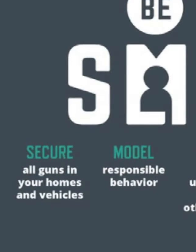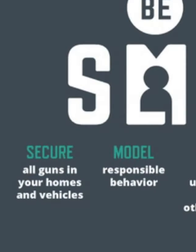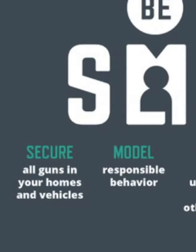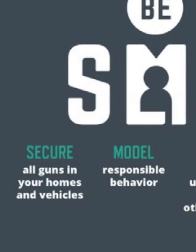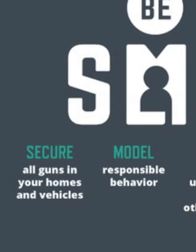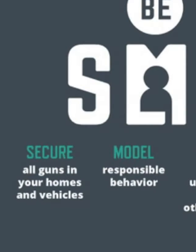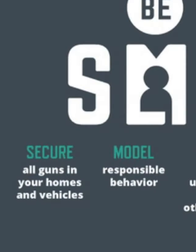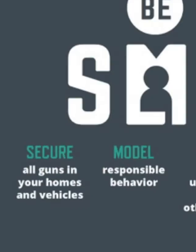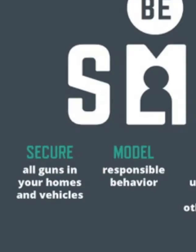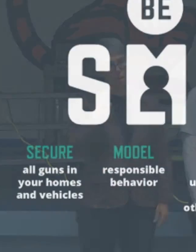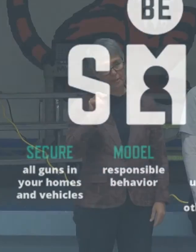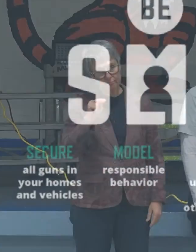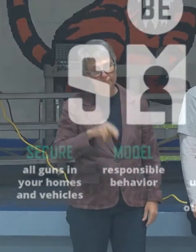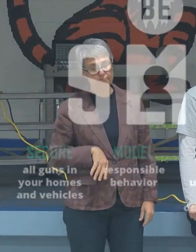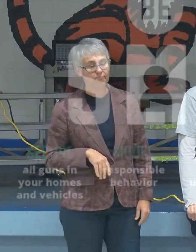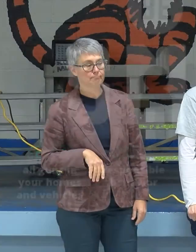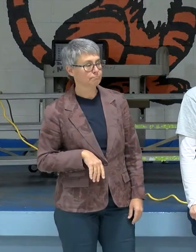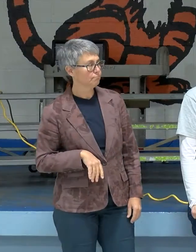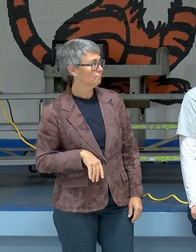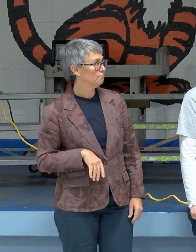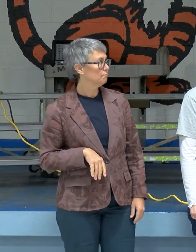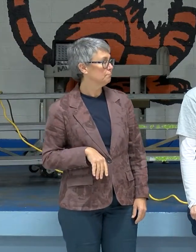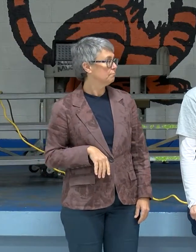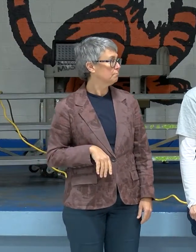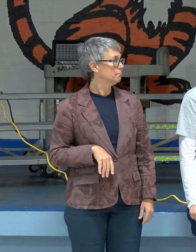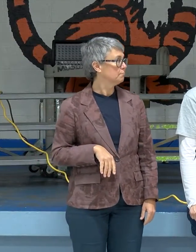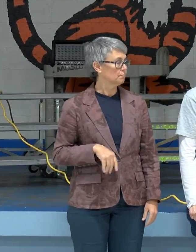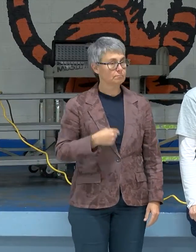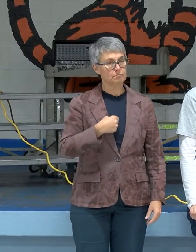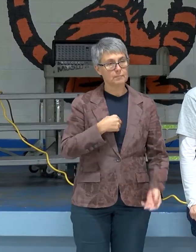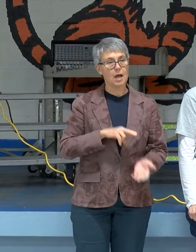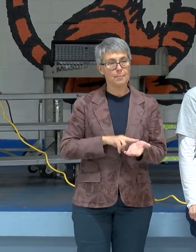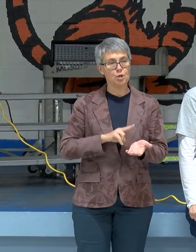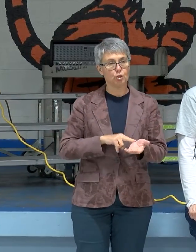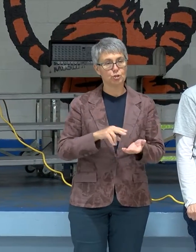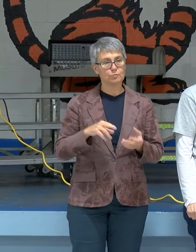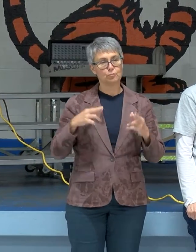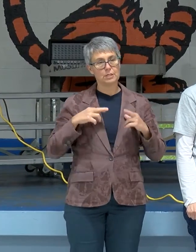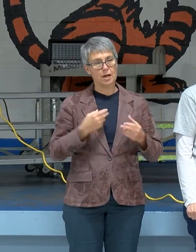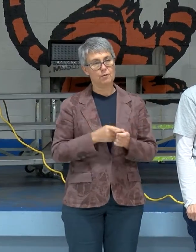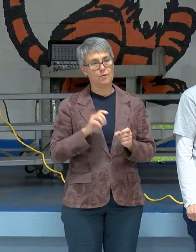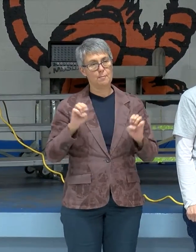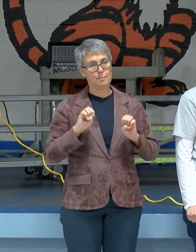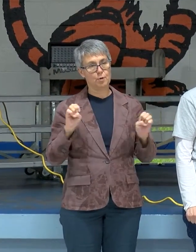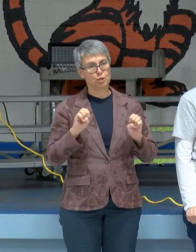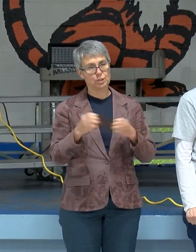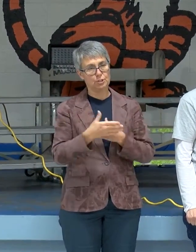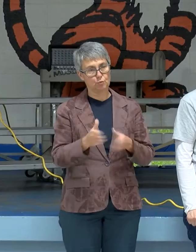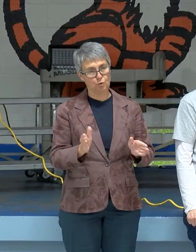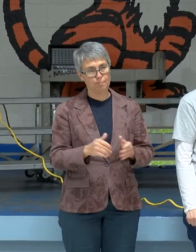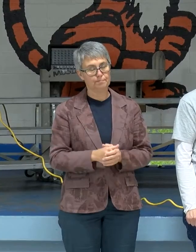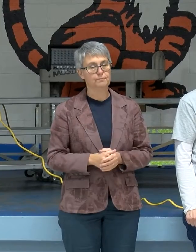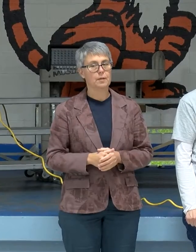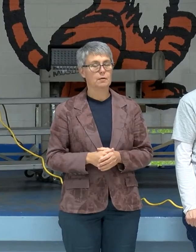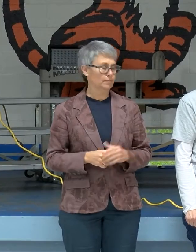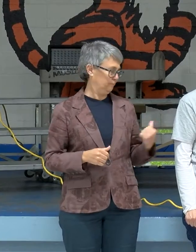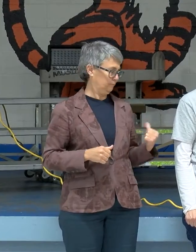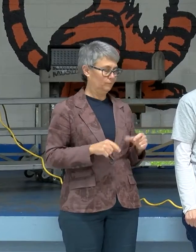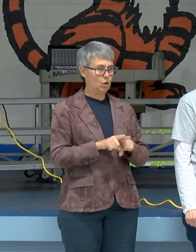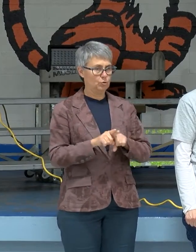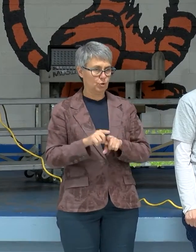Robin. Jill had already introduced me. I also am a retired emergency room nurse. I'm a mother of three and I have seven